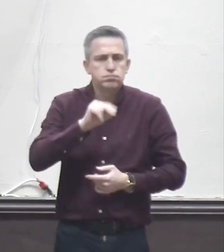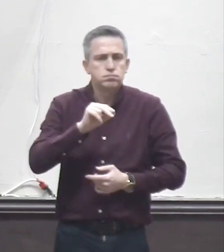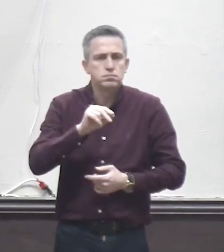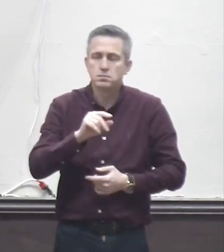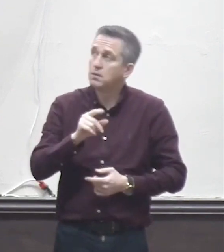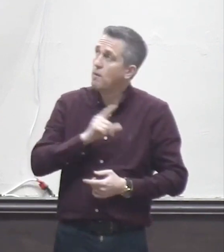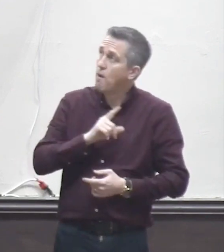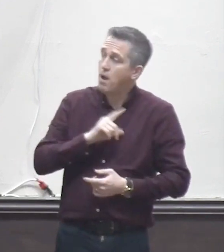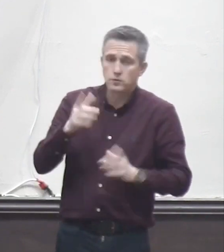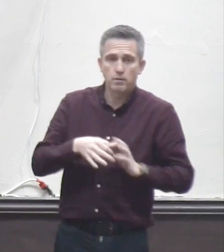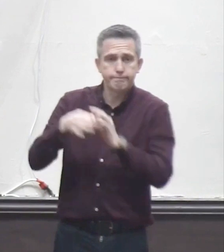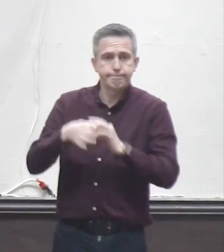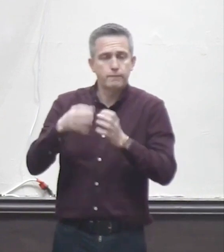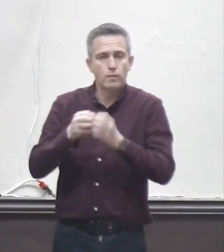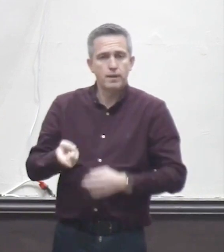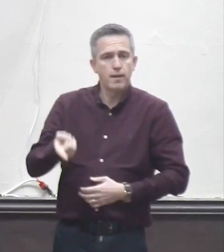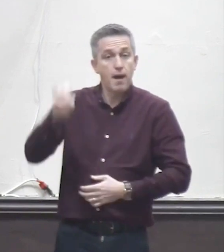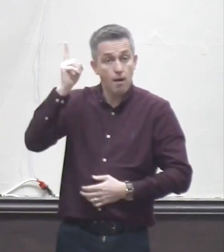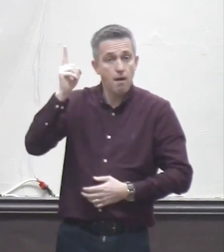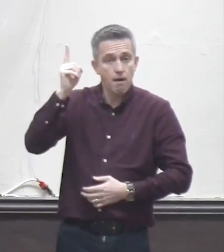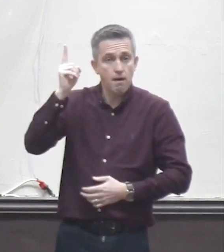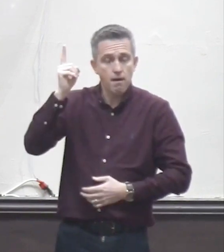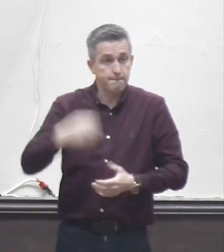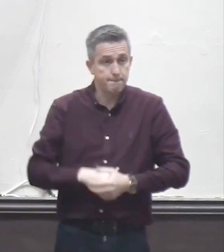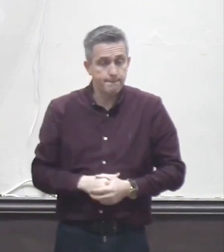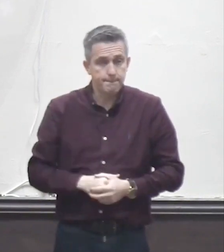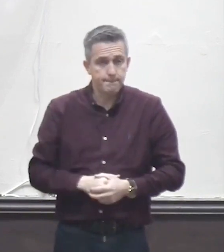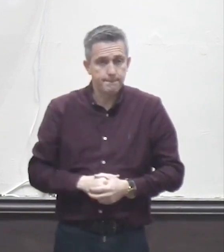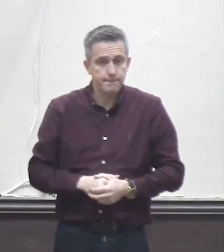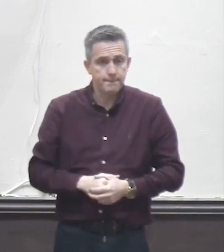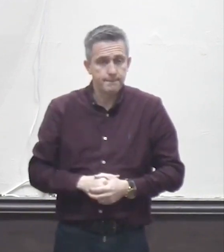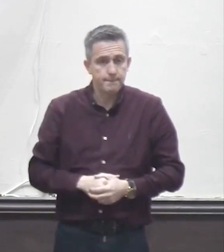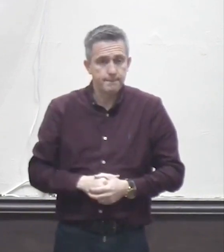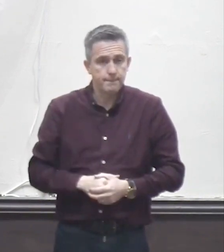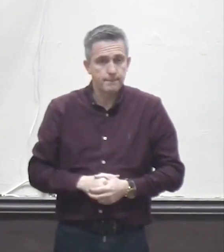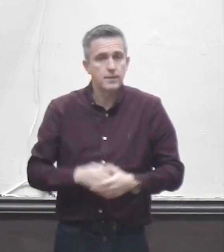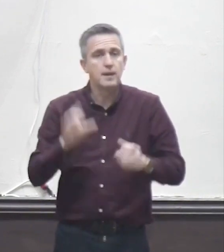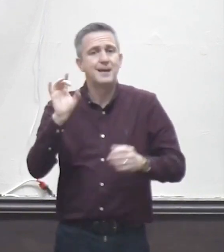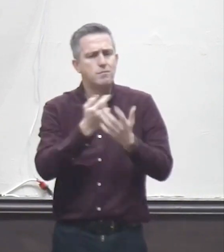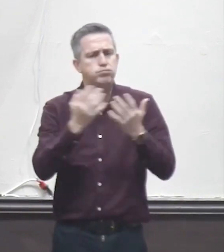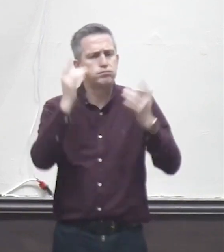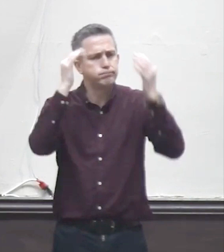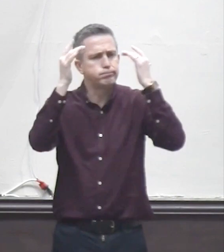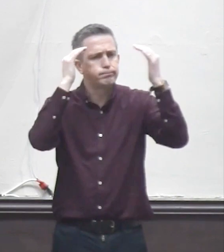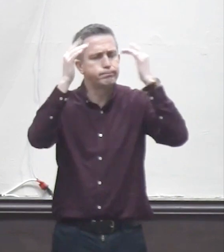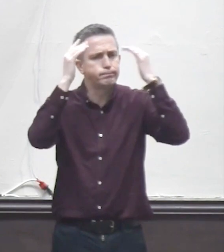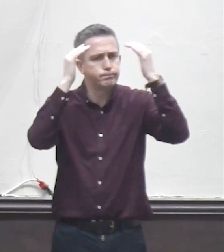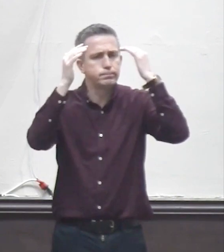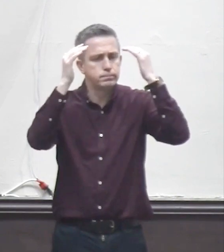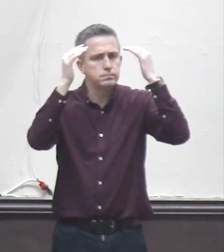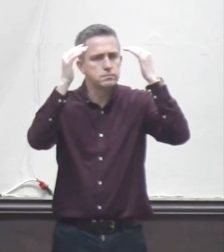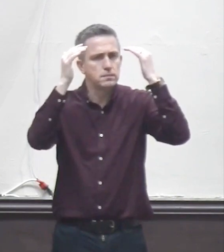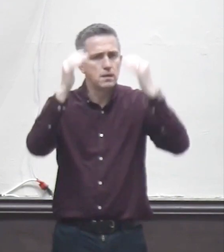Allah Azza wa Jal and it is dedicated to Him. Some of the concepts of Islam and the